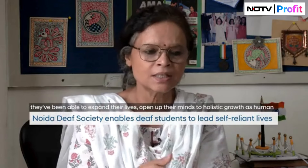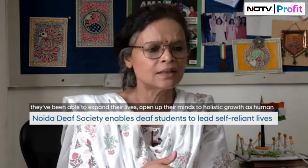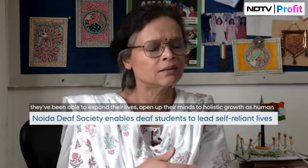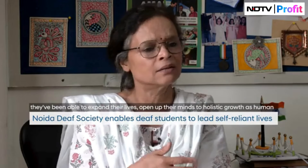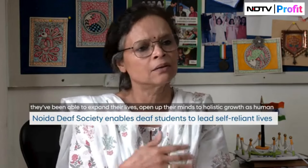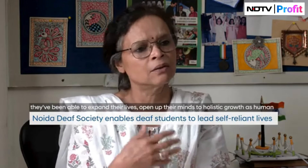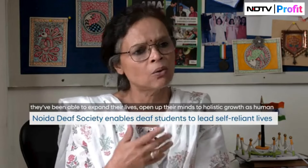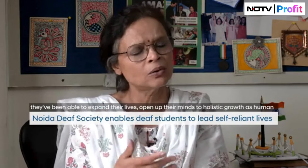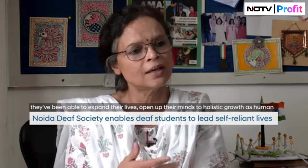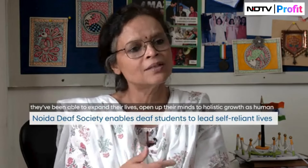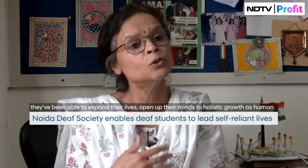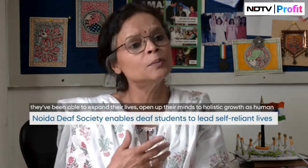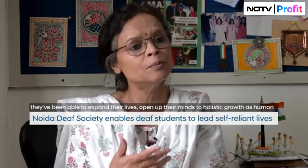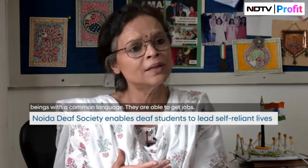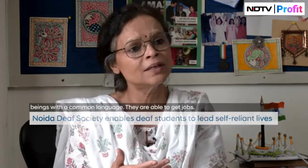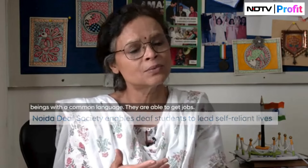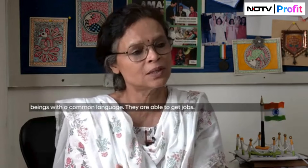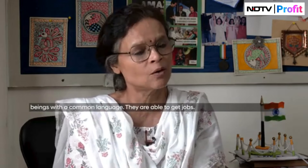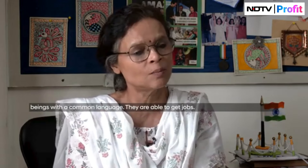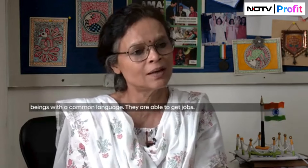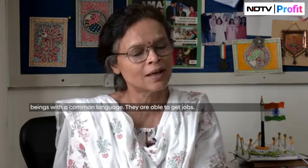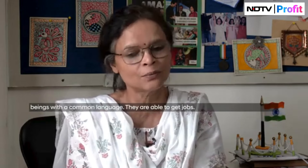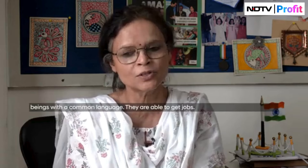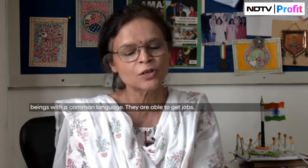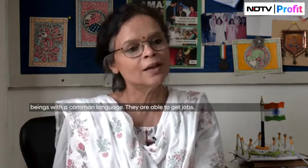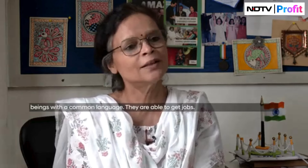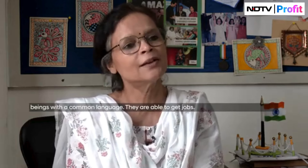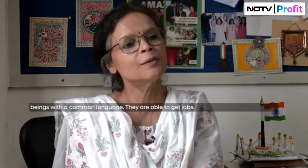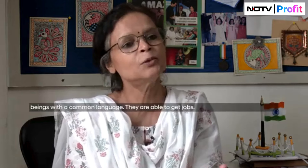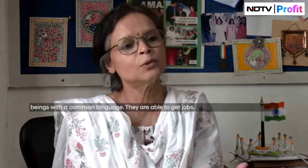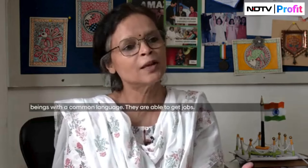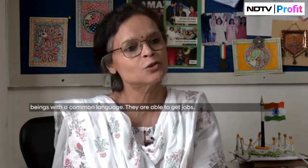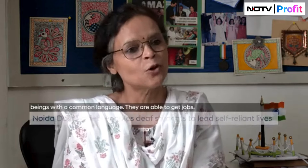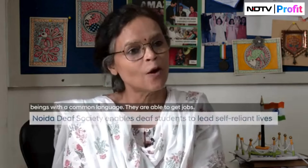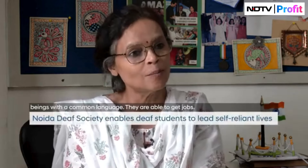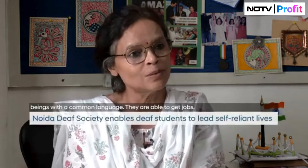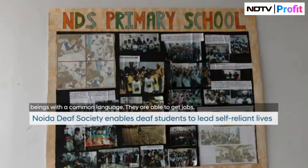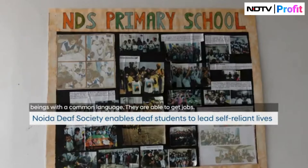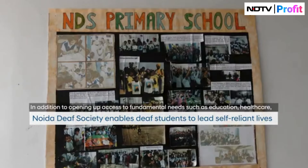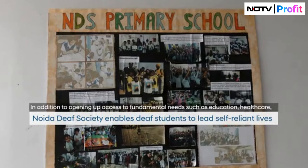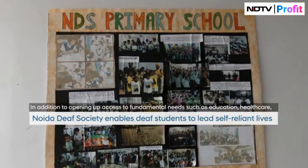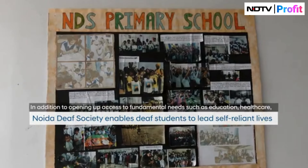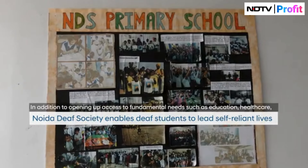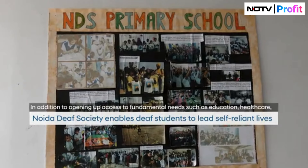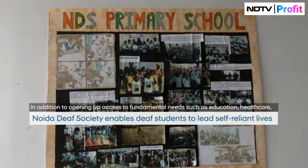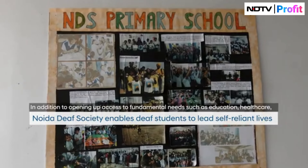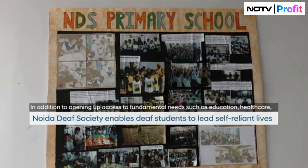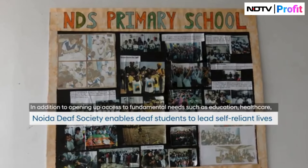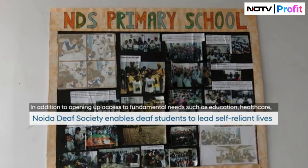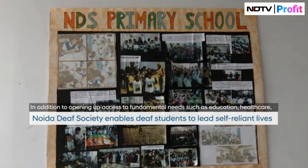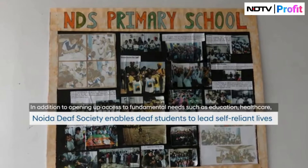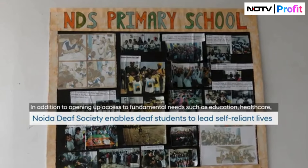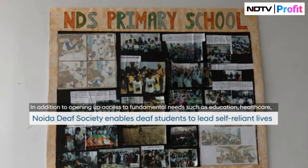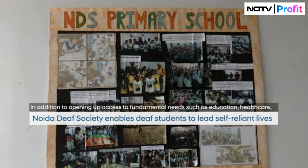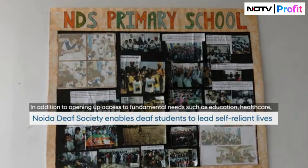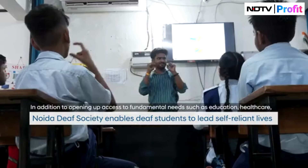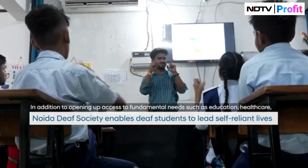holistic growth as human beings with a common language. They're able to get jobs. In addition to opening up access